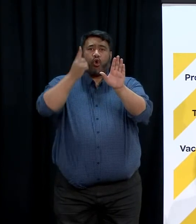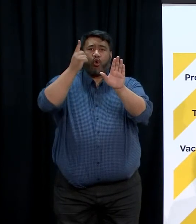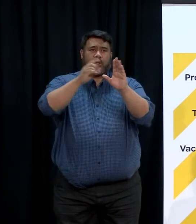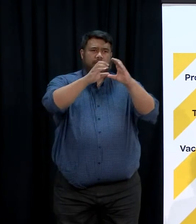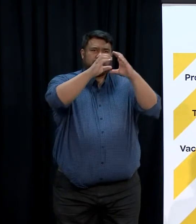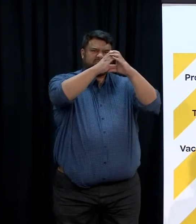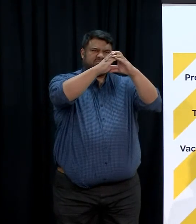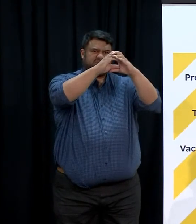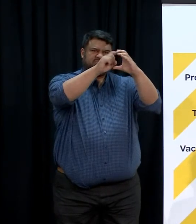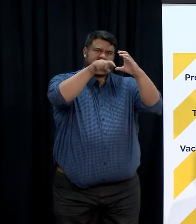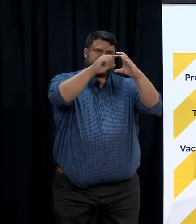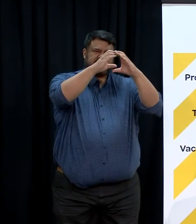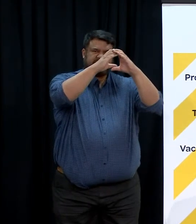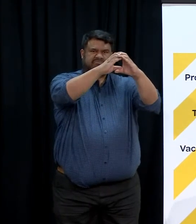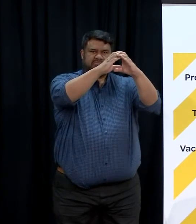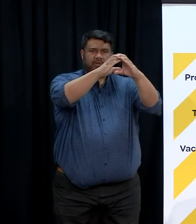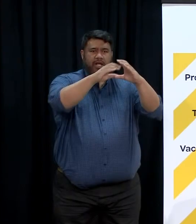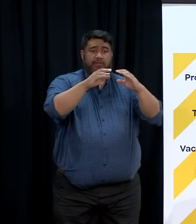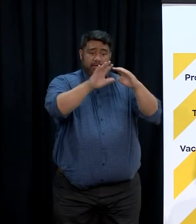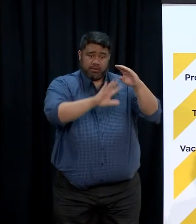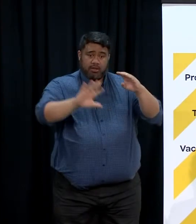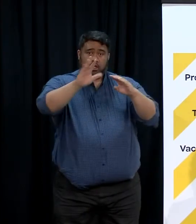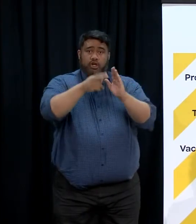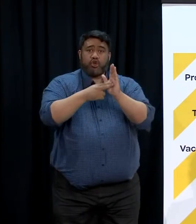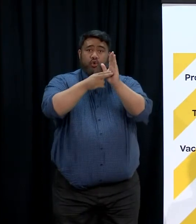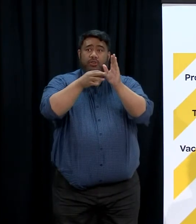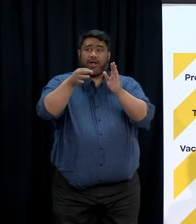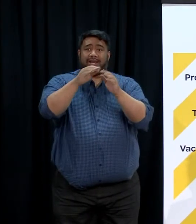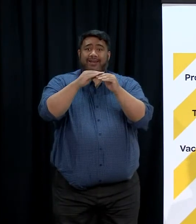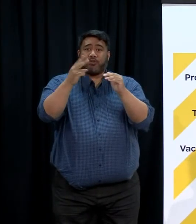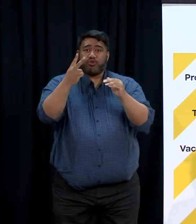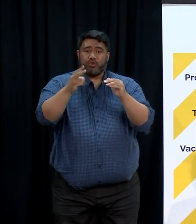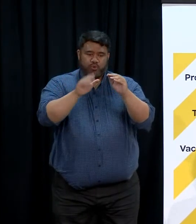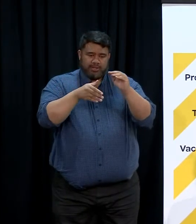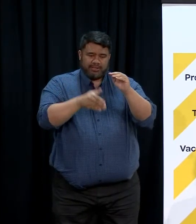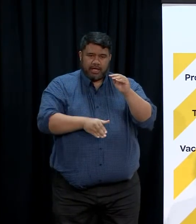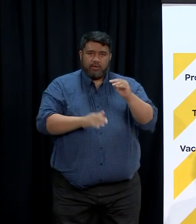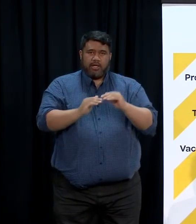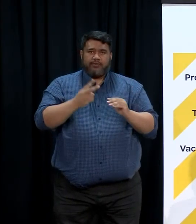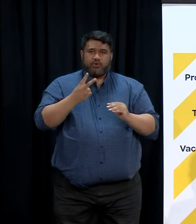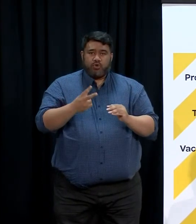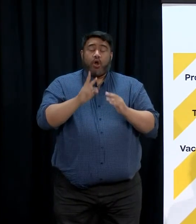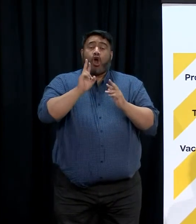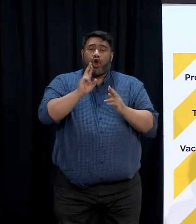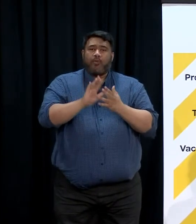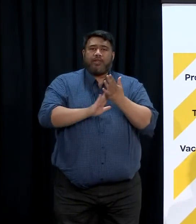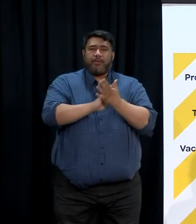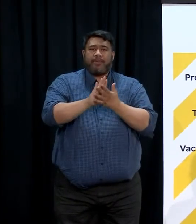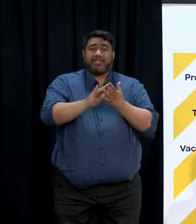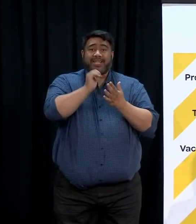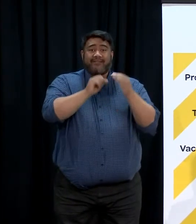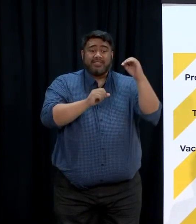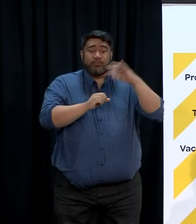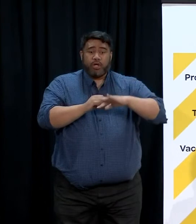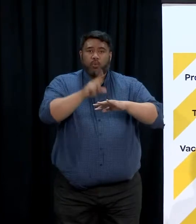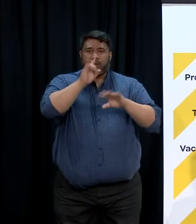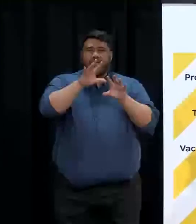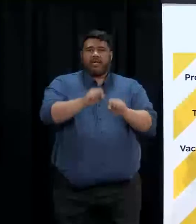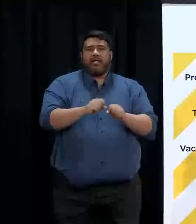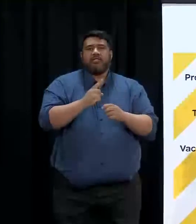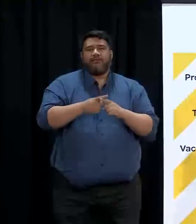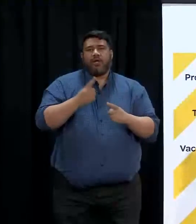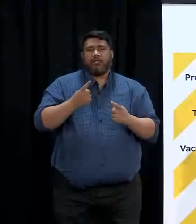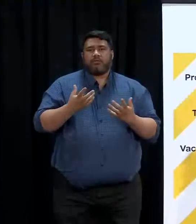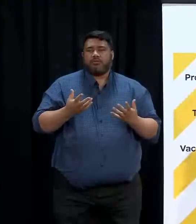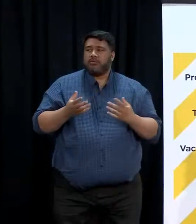and to retain the rest of the country in alert level 2. So if there is an incursion, it's able to be got on top of very quickly. We'll come over